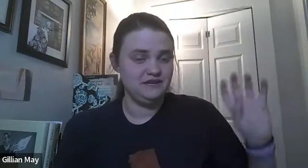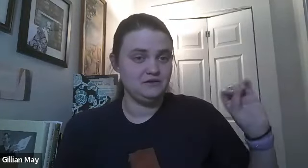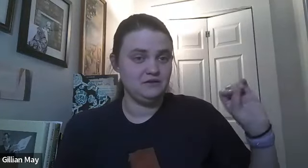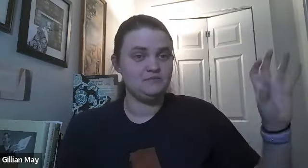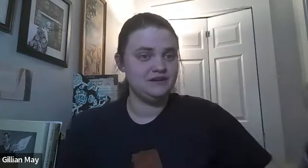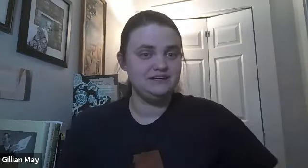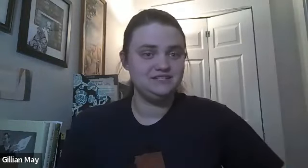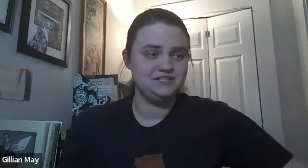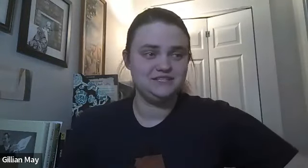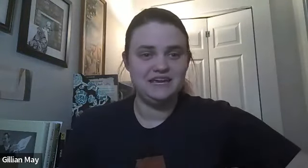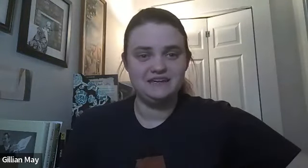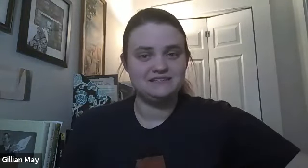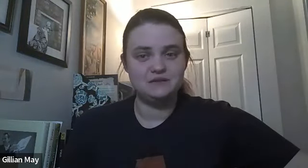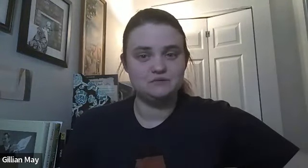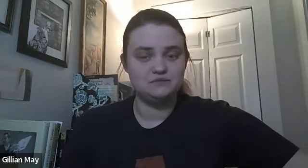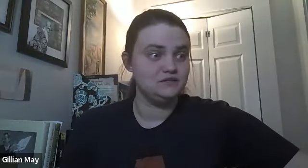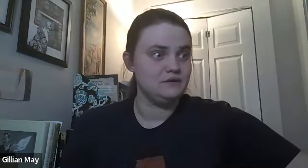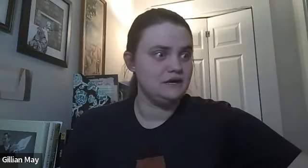hear a lot of barking. She can't decide what she wants to do right now.